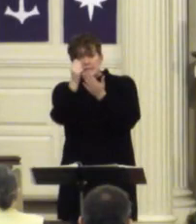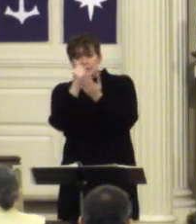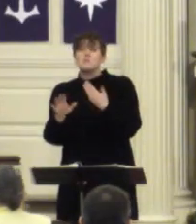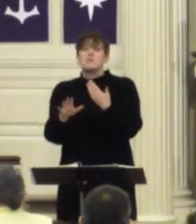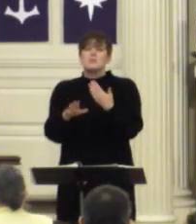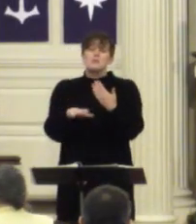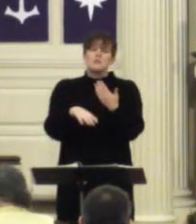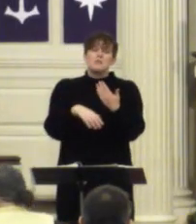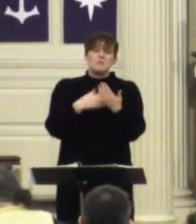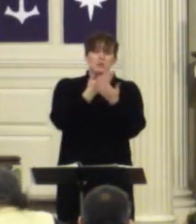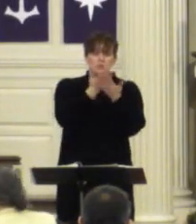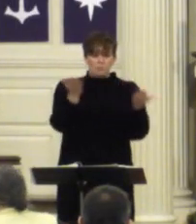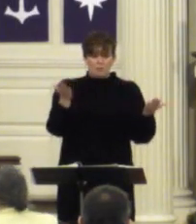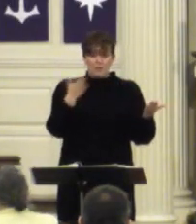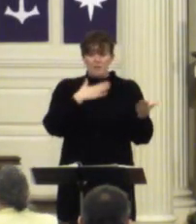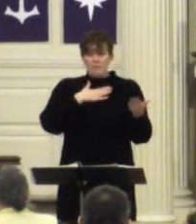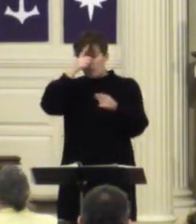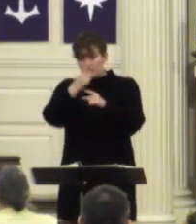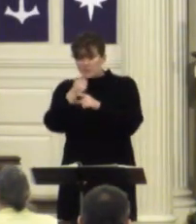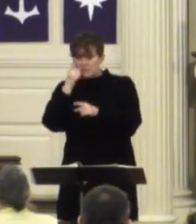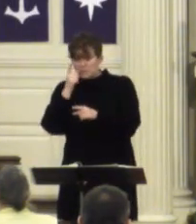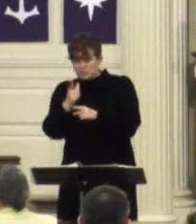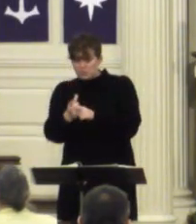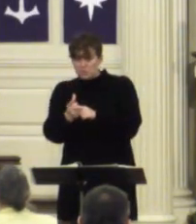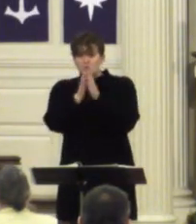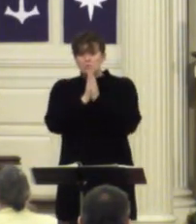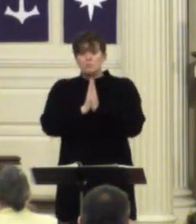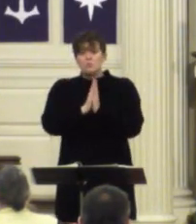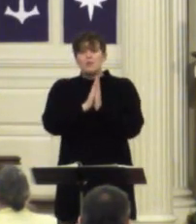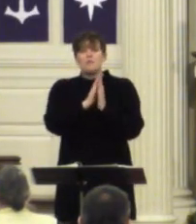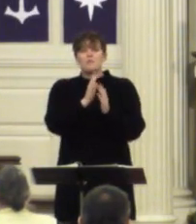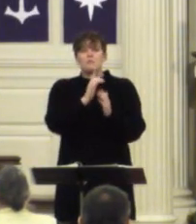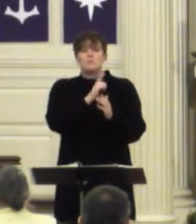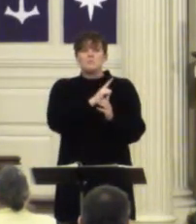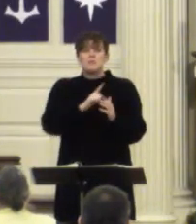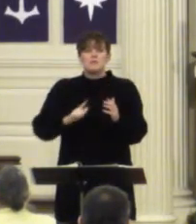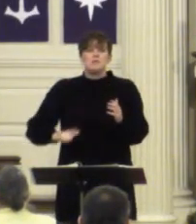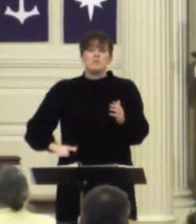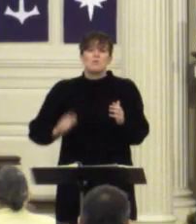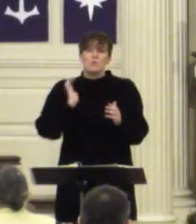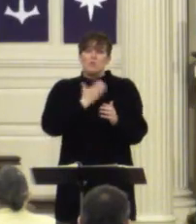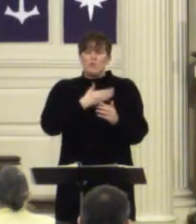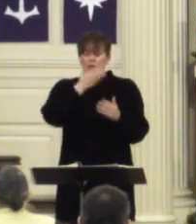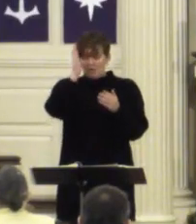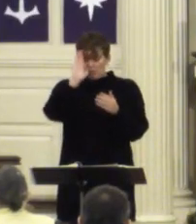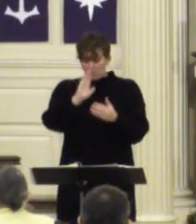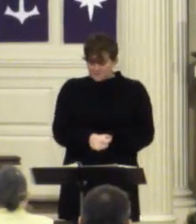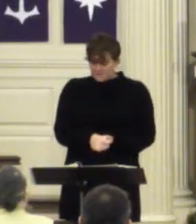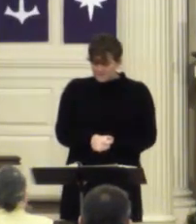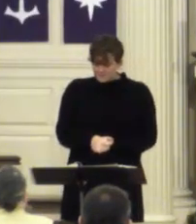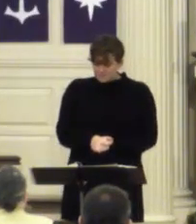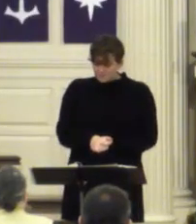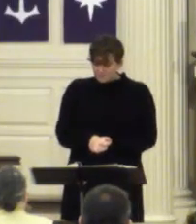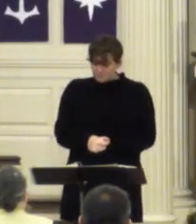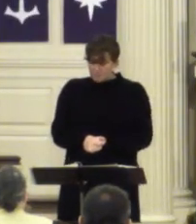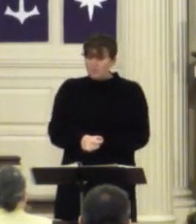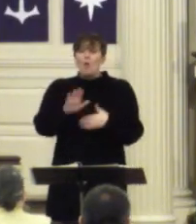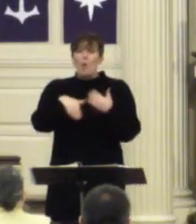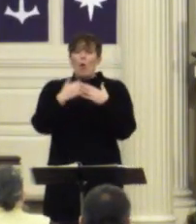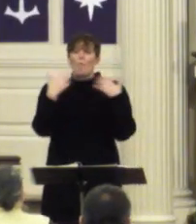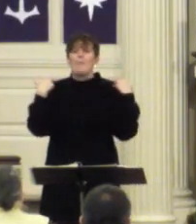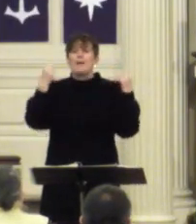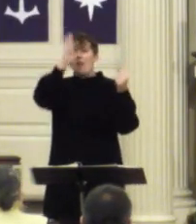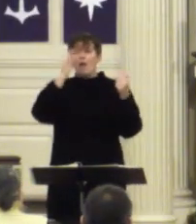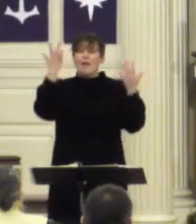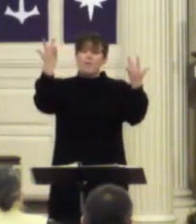saints, and you, my brothers and sisters, to pray for me to the Lord our God. May Almighty God